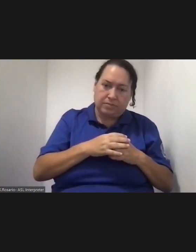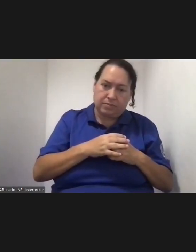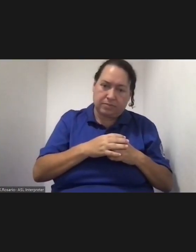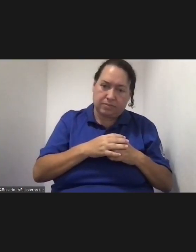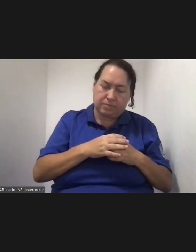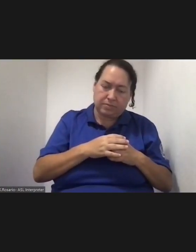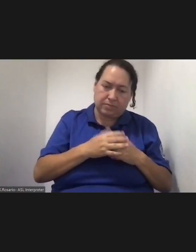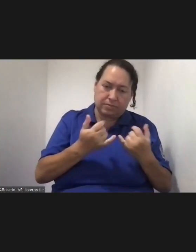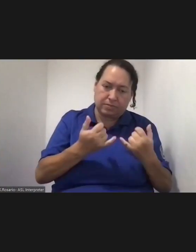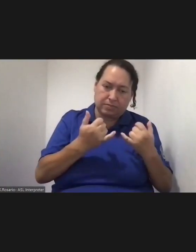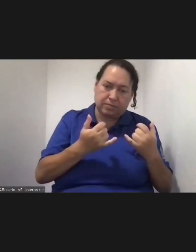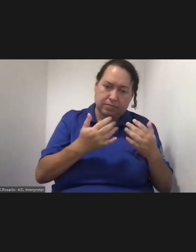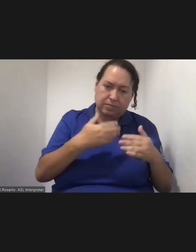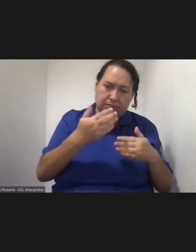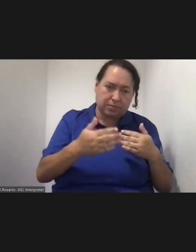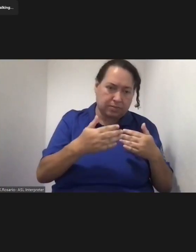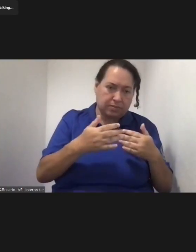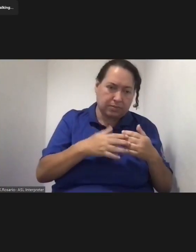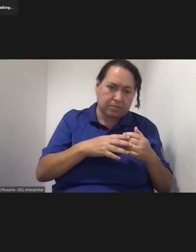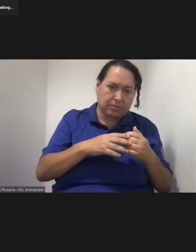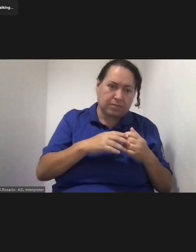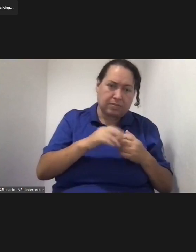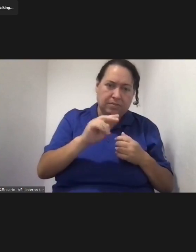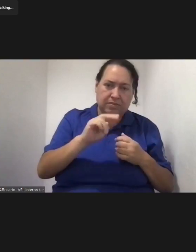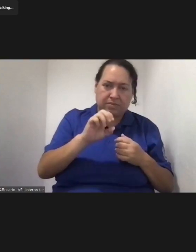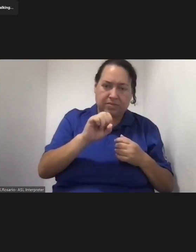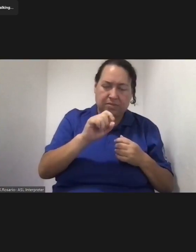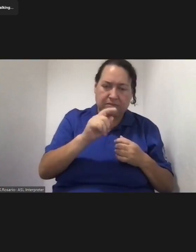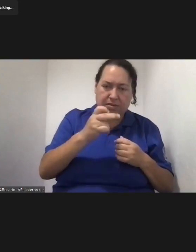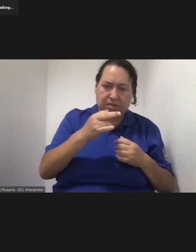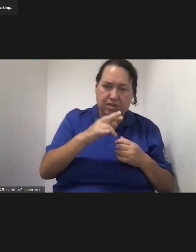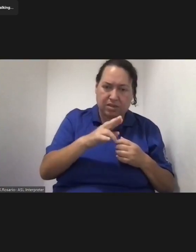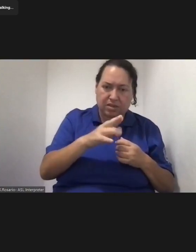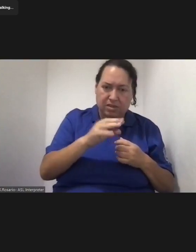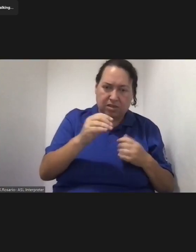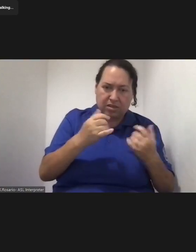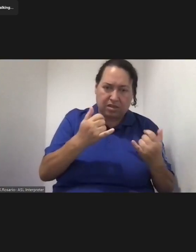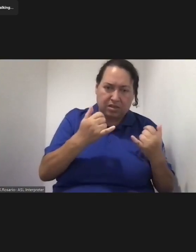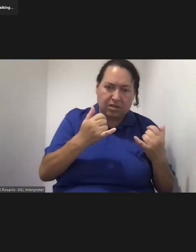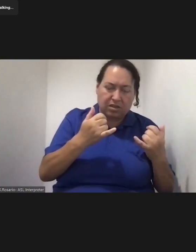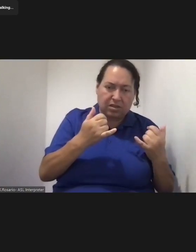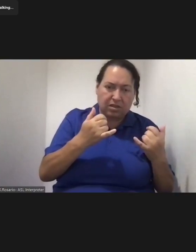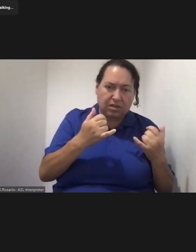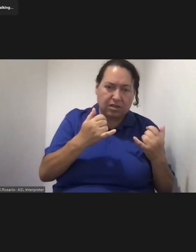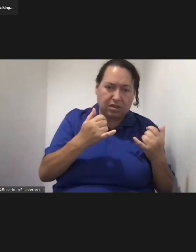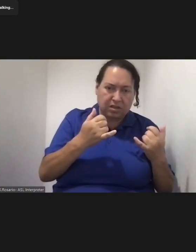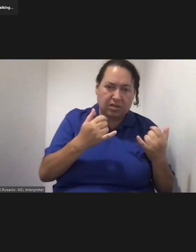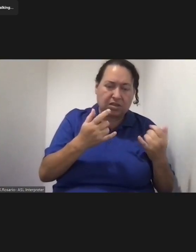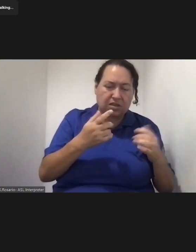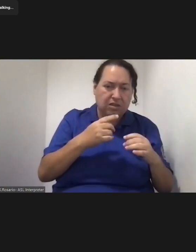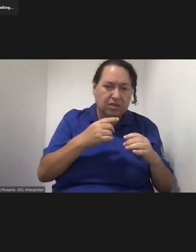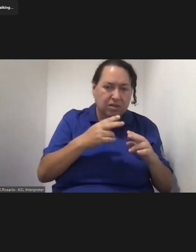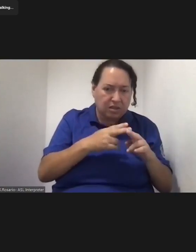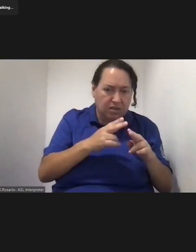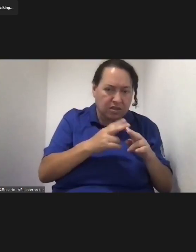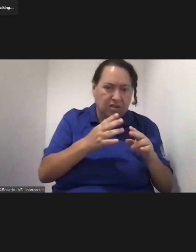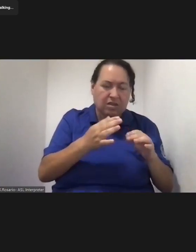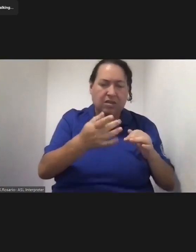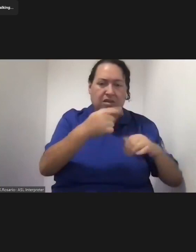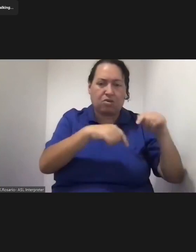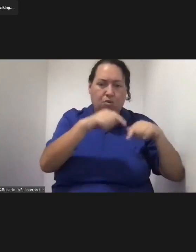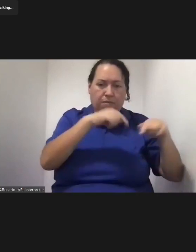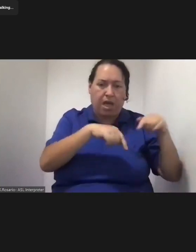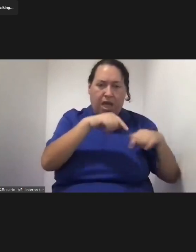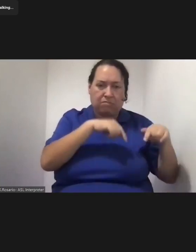KUAM's Nestor Lacanto. Thank you, Crystal. I just want to go, if Chimuge, could you just real quickly go back over the chronology of this? These